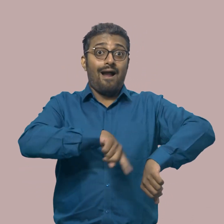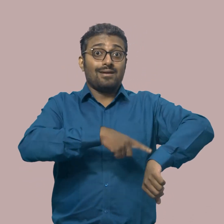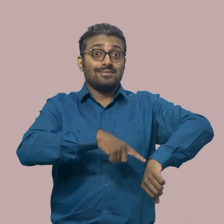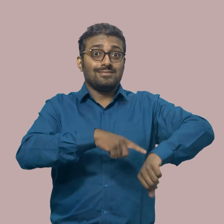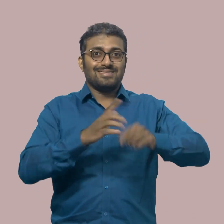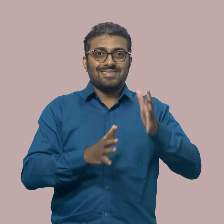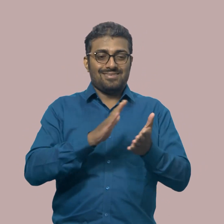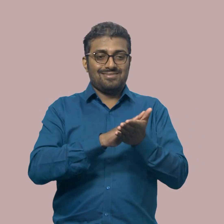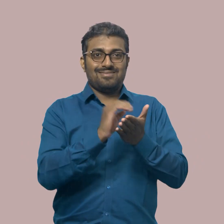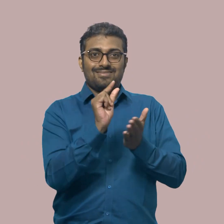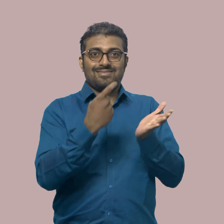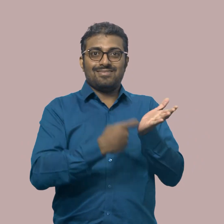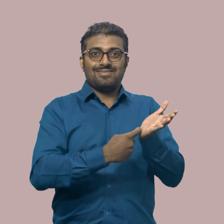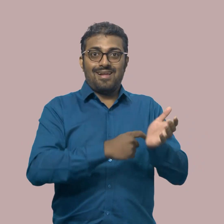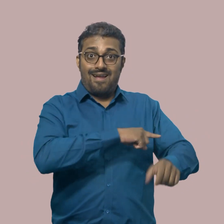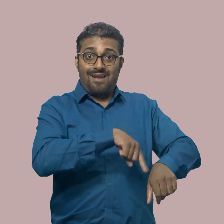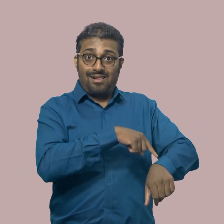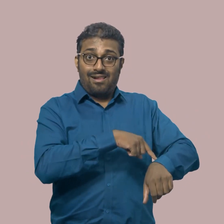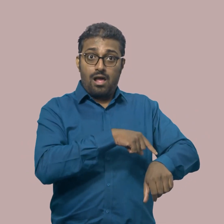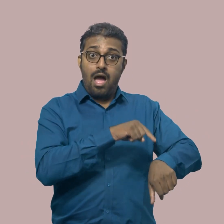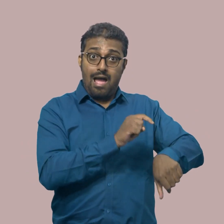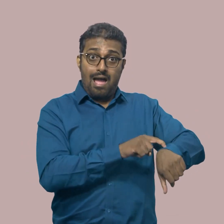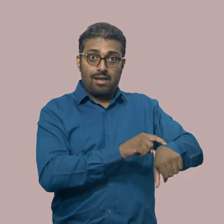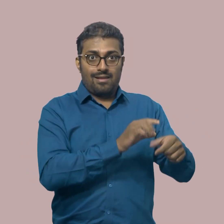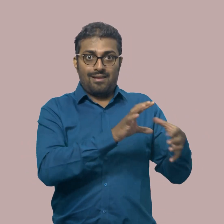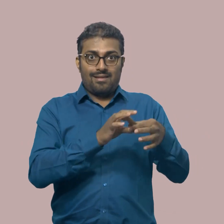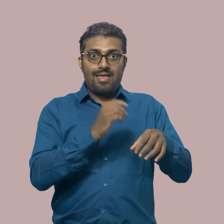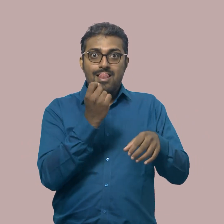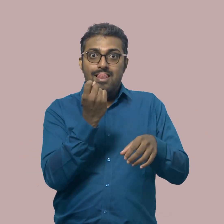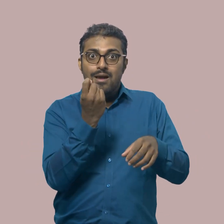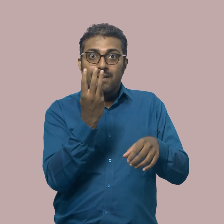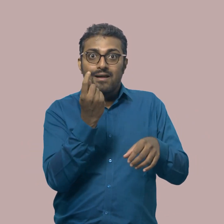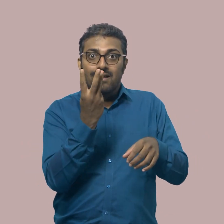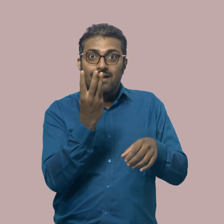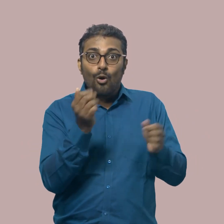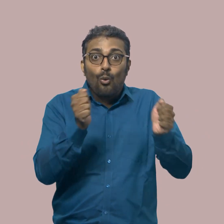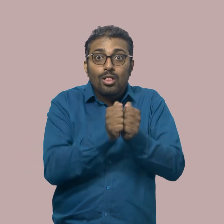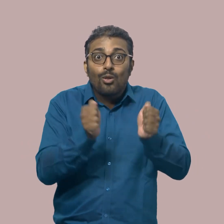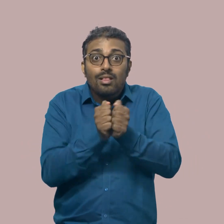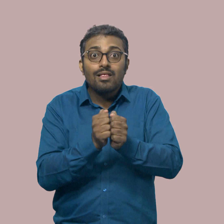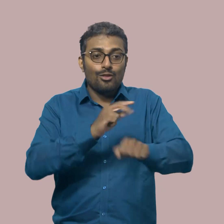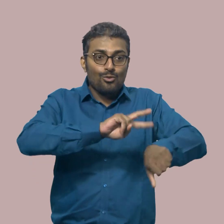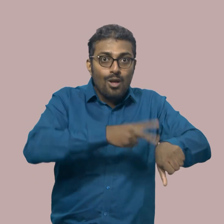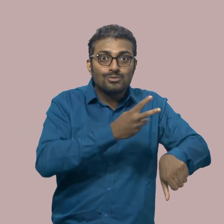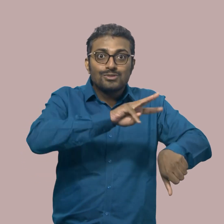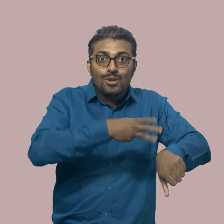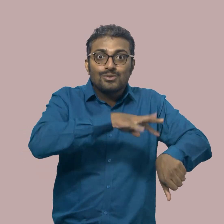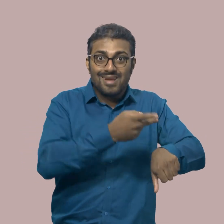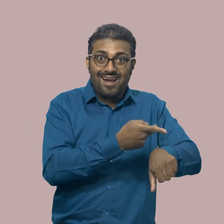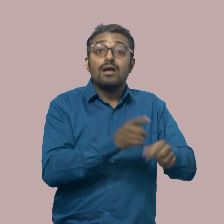Like a sign of hour, which other sign related to the time can be combined with number.